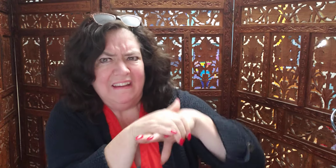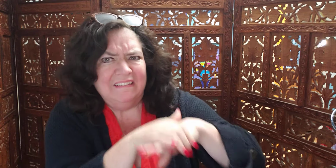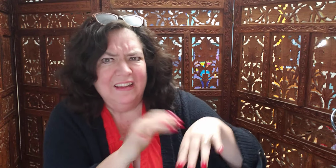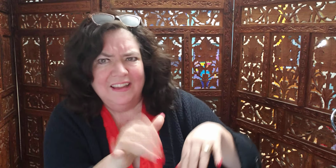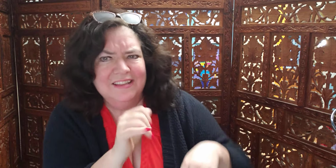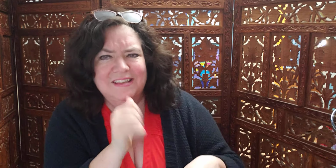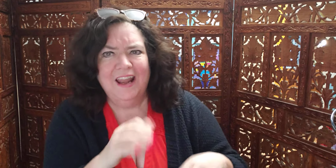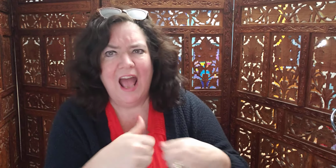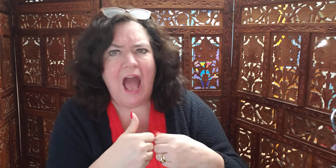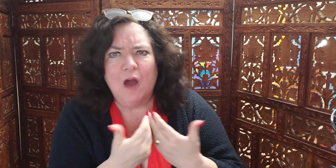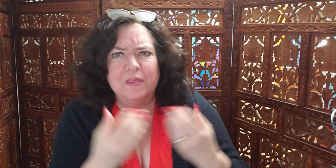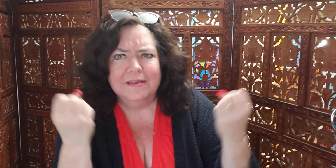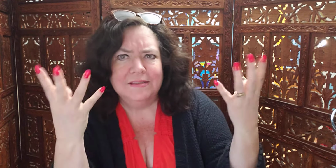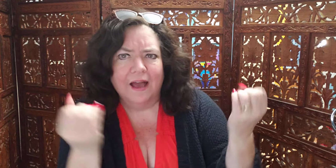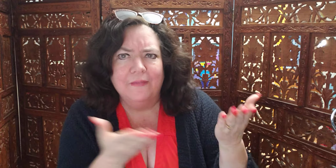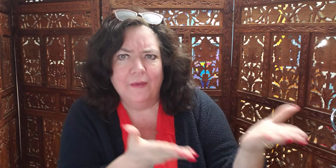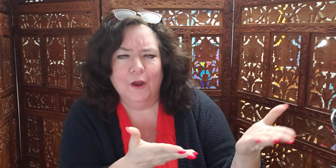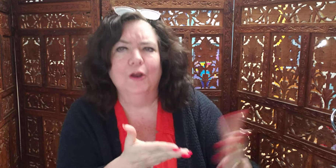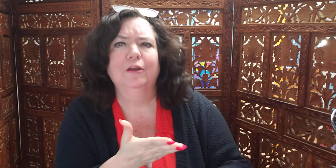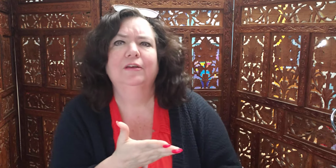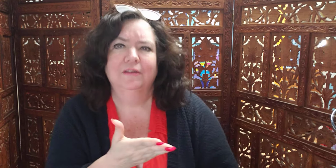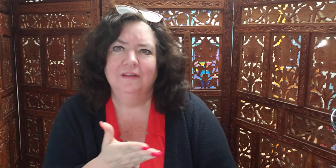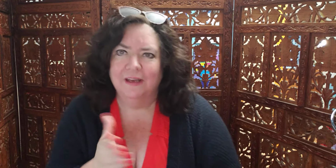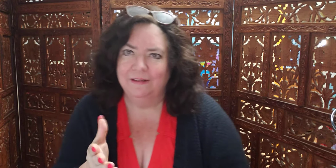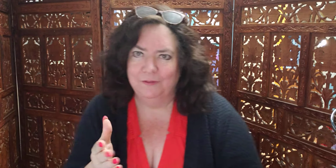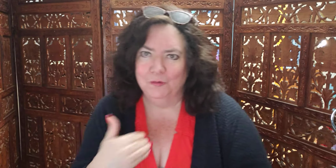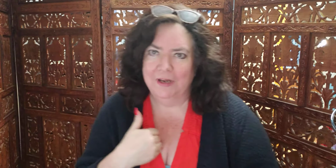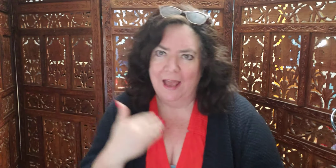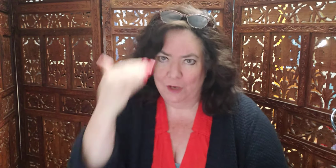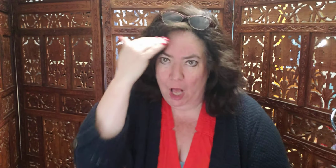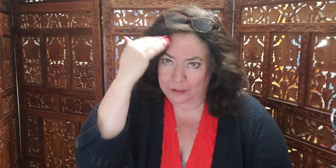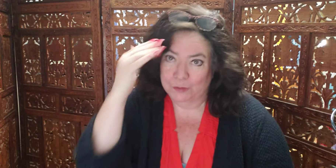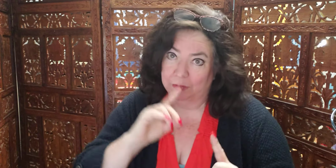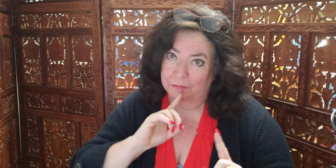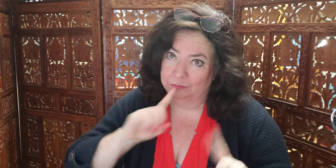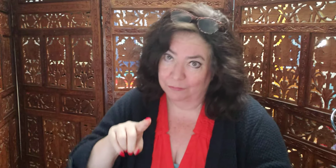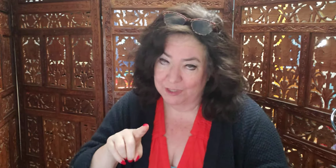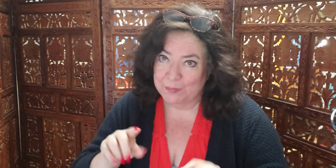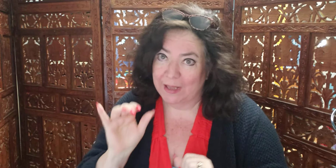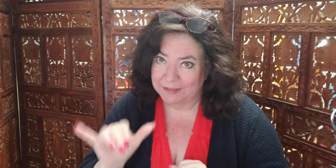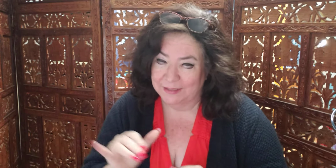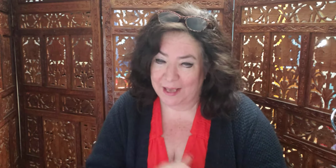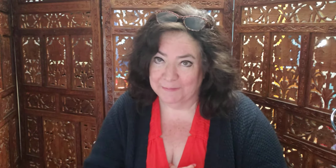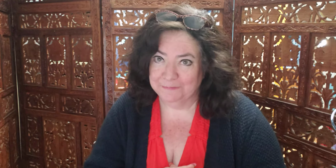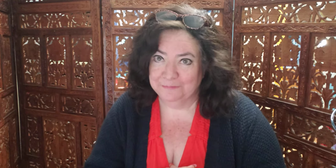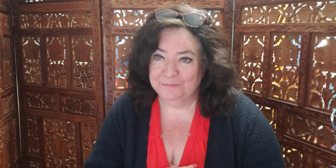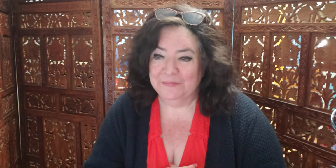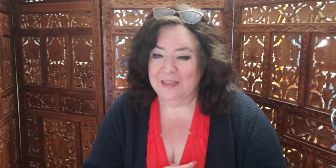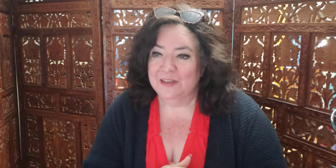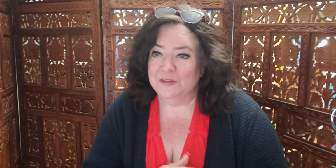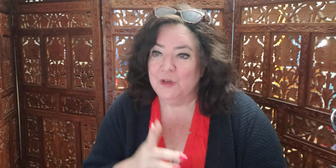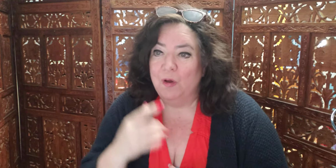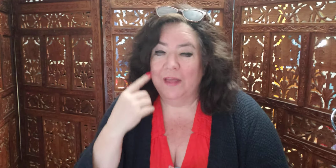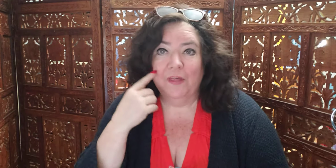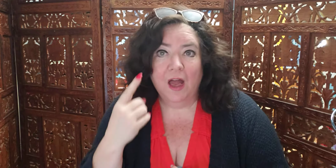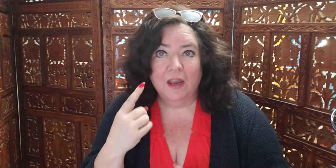England. That's not how they sign there. And you can have a knowledgeable response to that. So I thought I